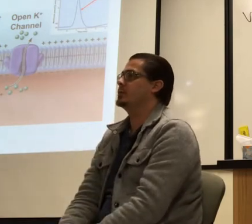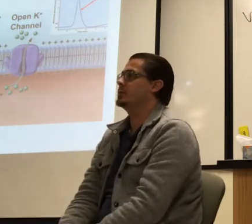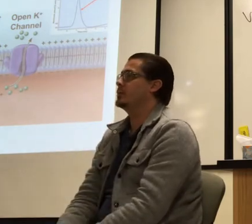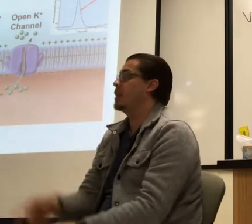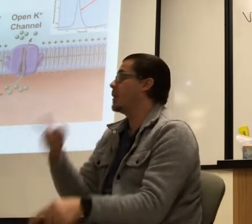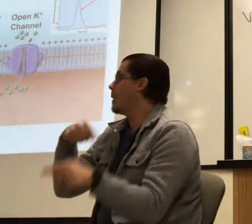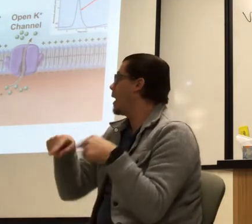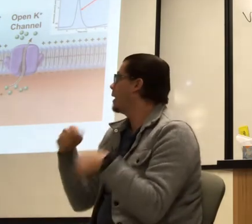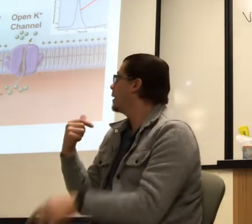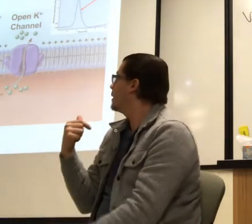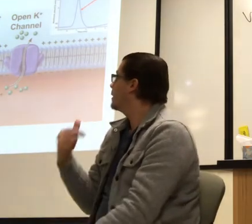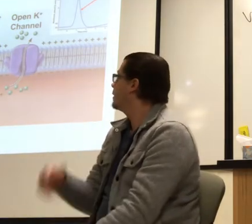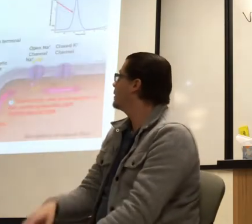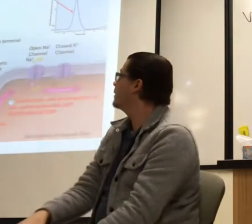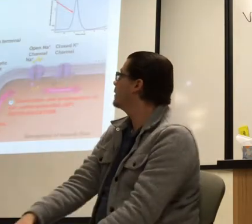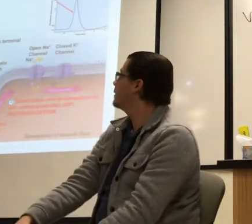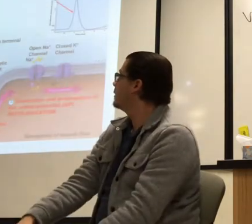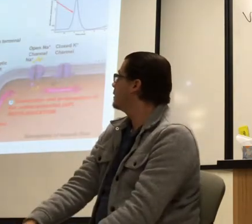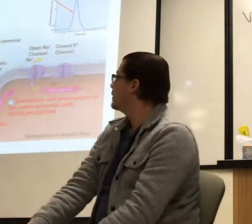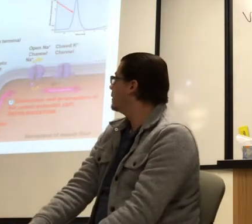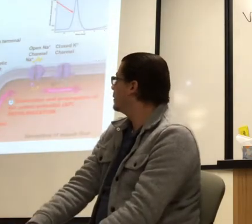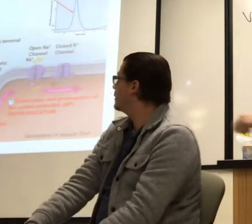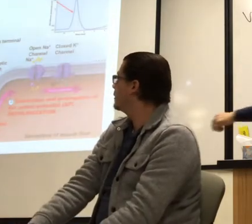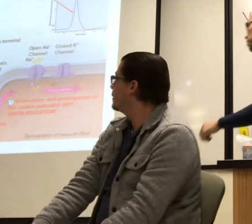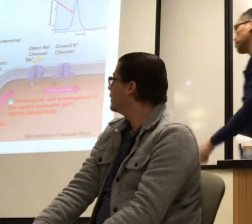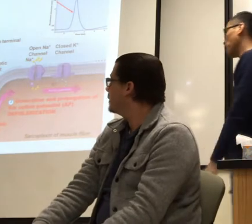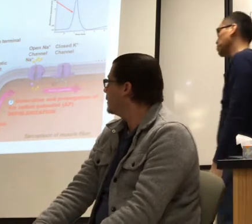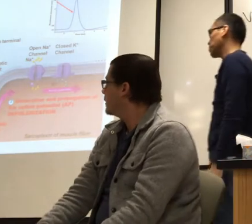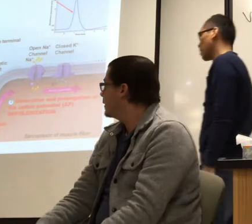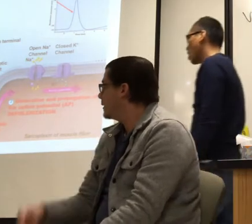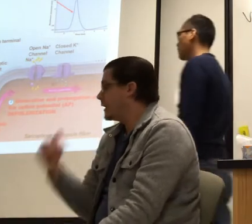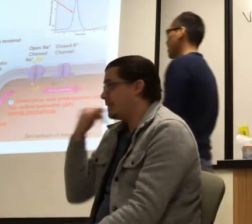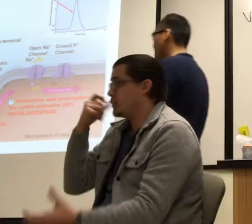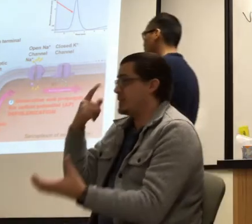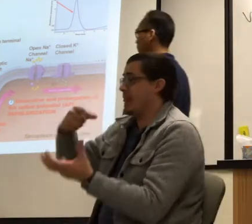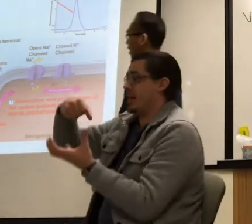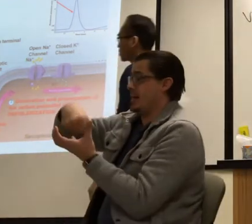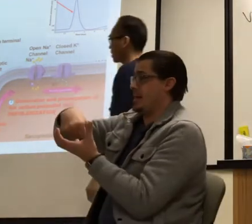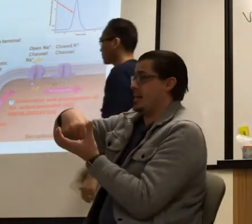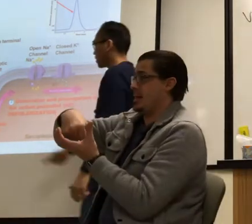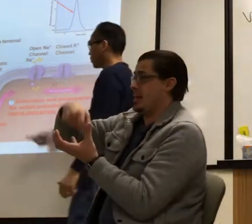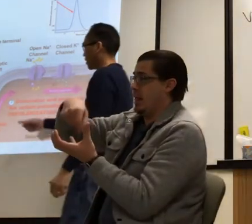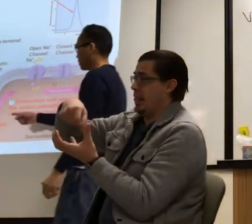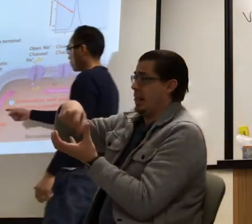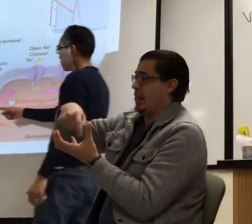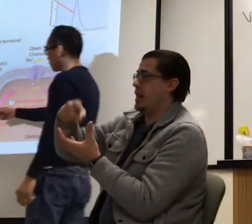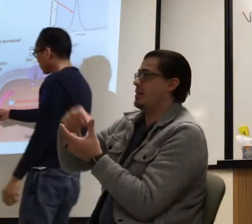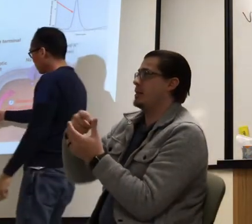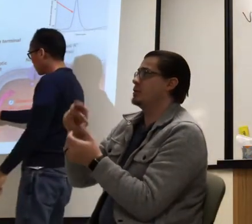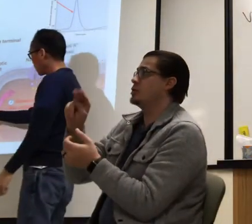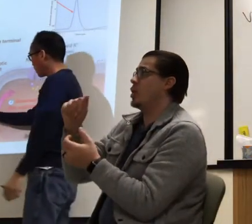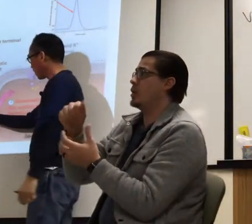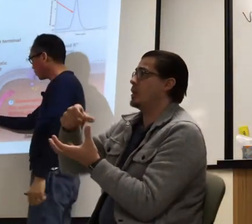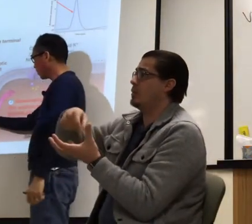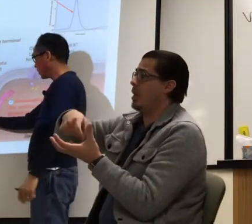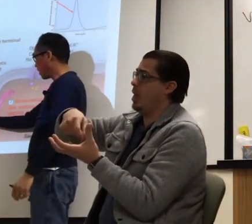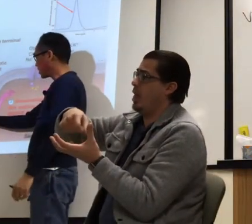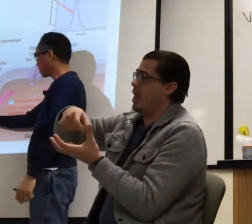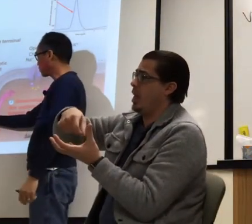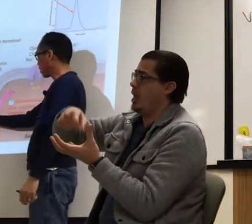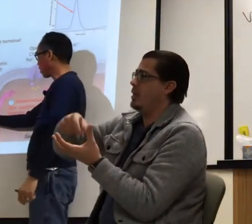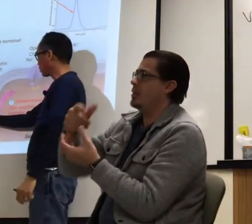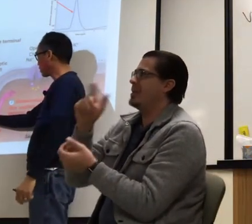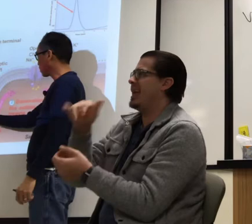to the previous slide. If you stimulate at the neuromuscular junction and you have an influx of sodium, that little